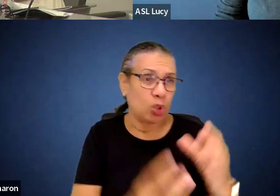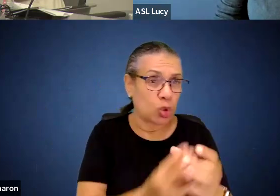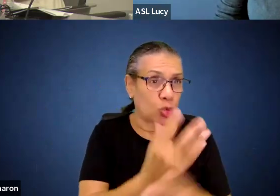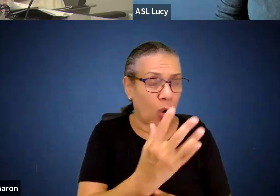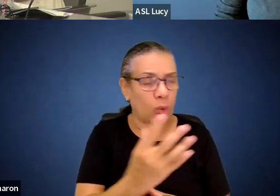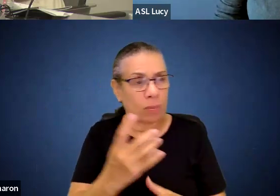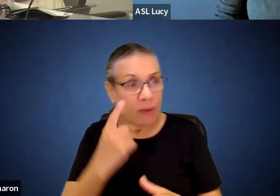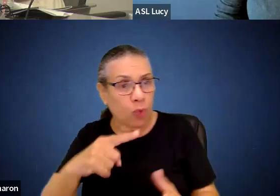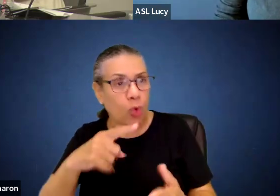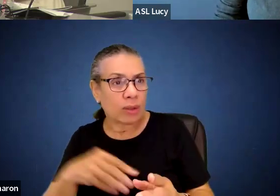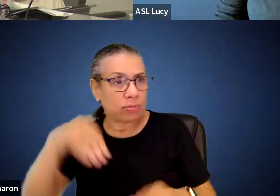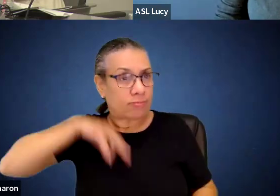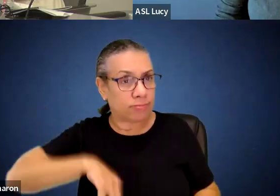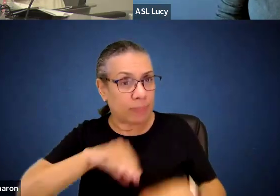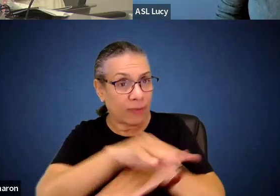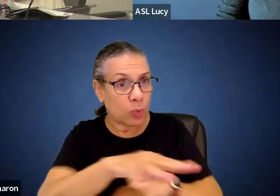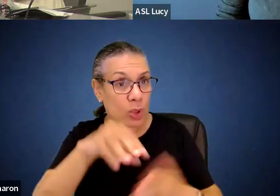in delivery?